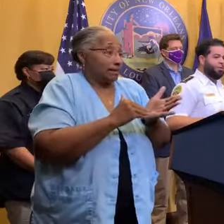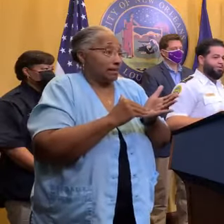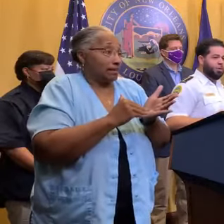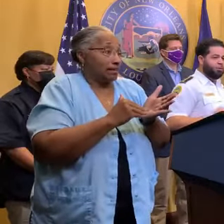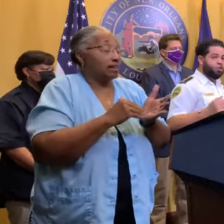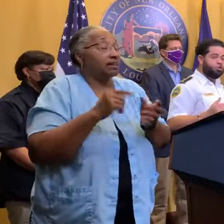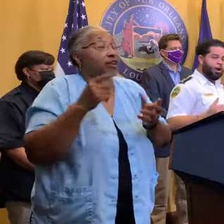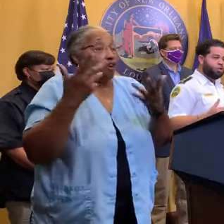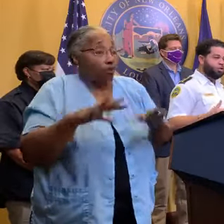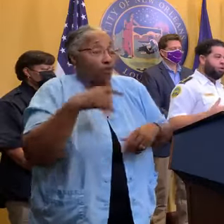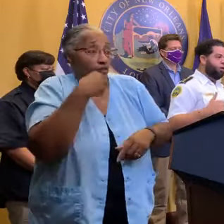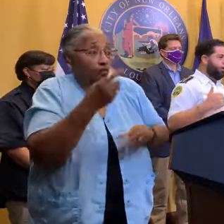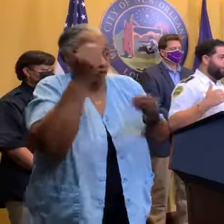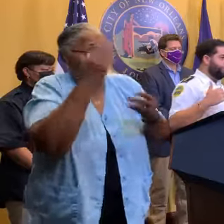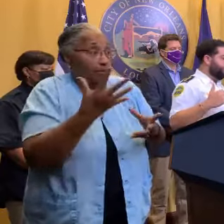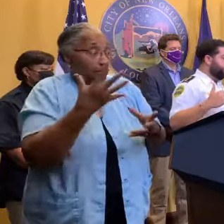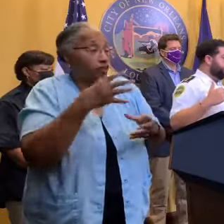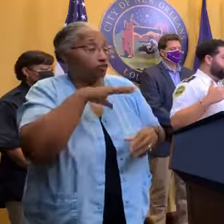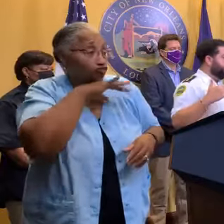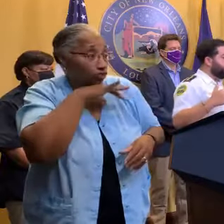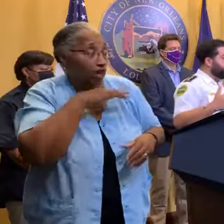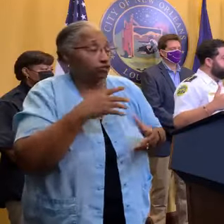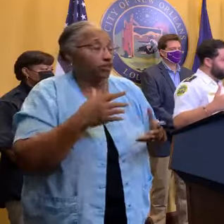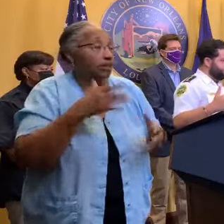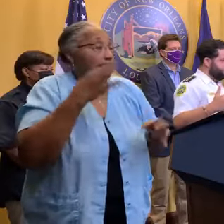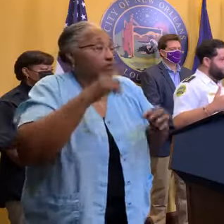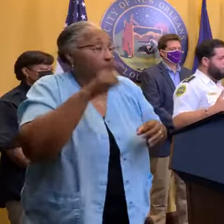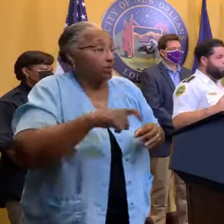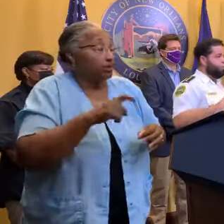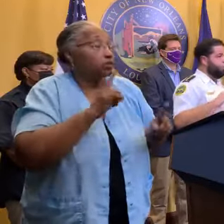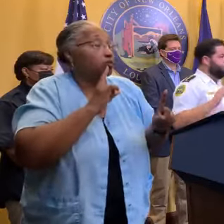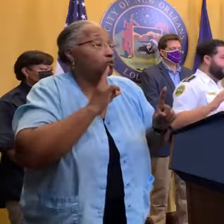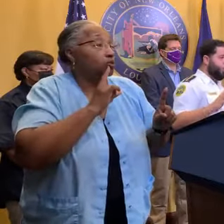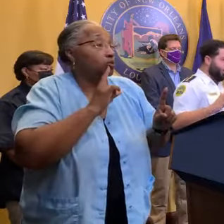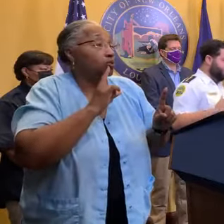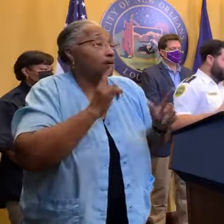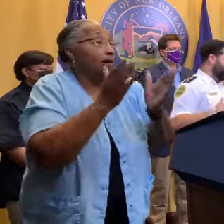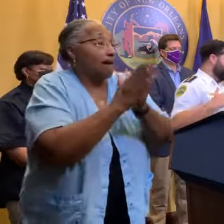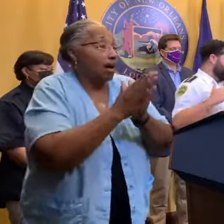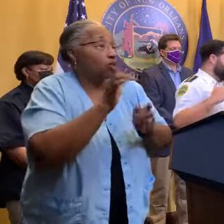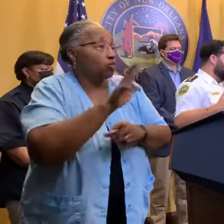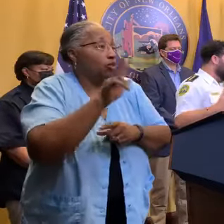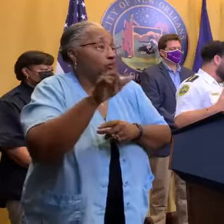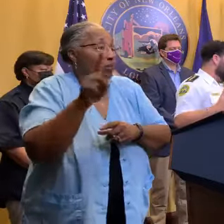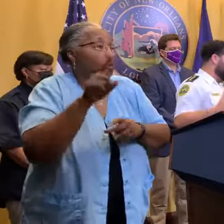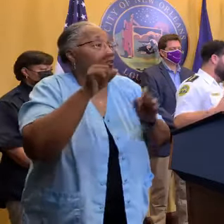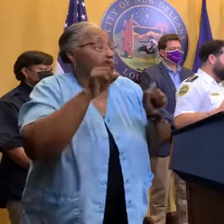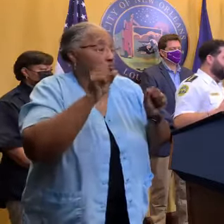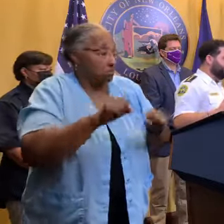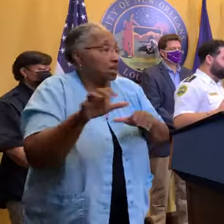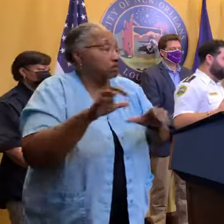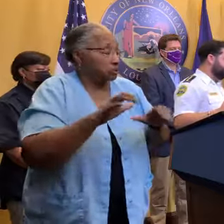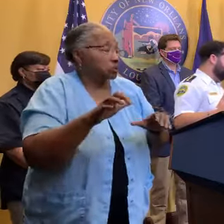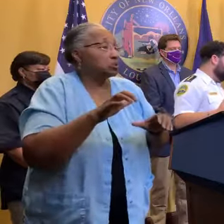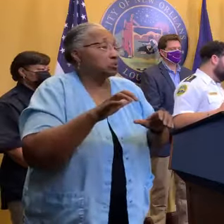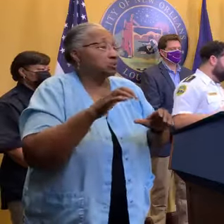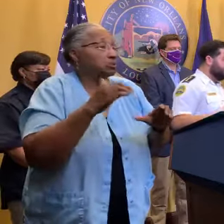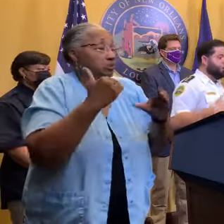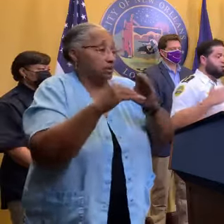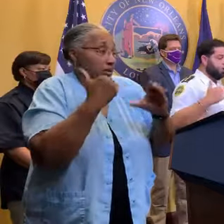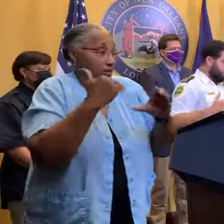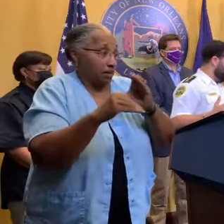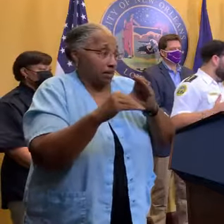gave the information about trash. If you need to make a request at 311, you can do it many ways. You can do it online at